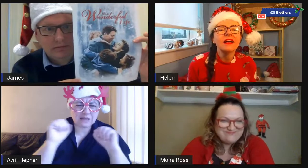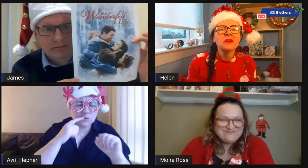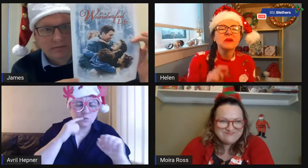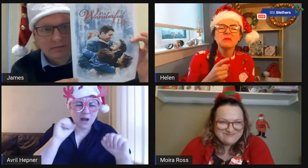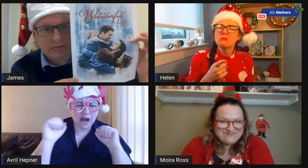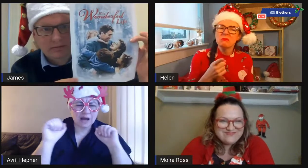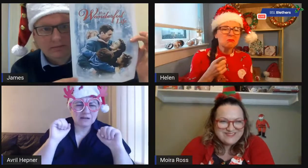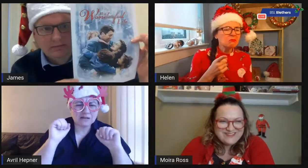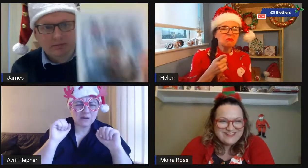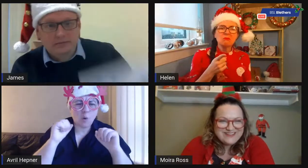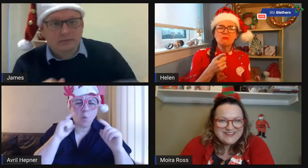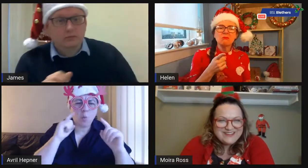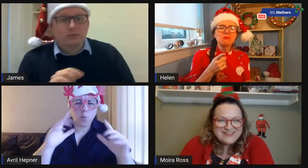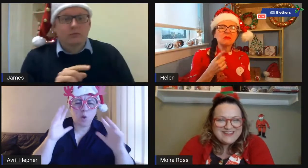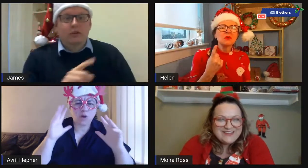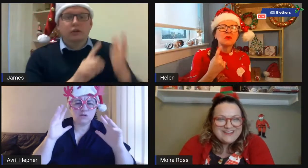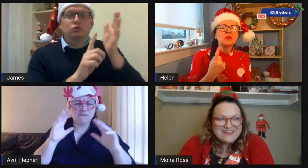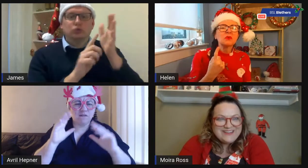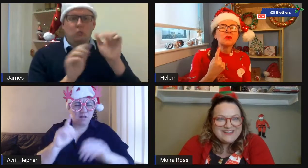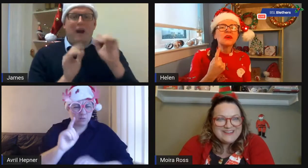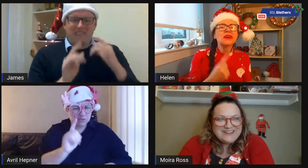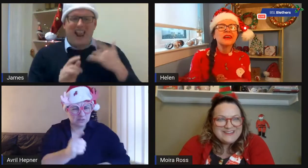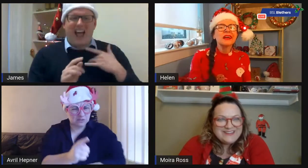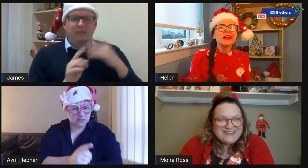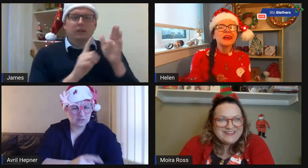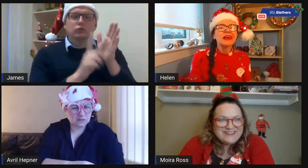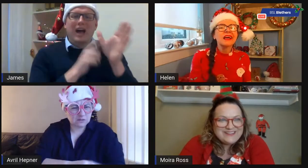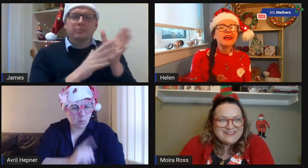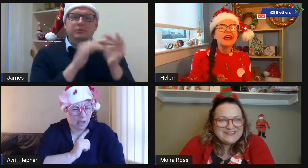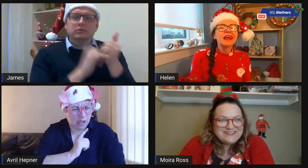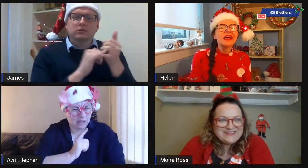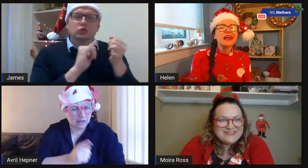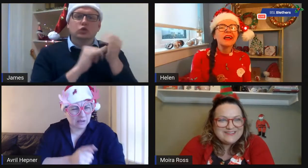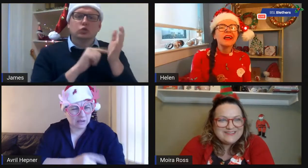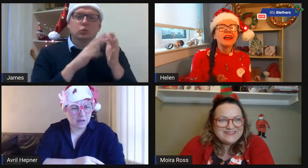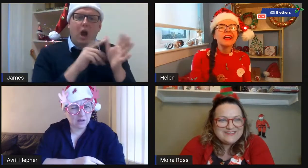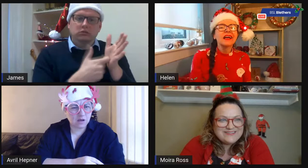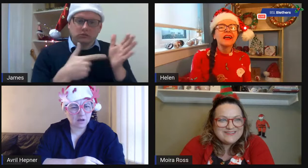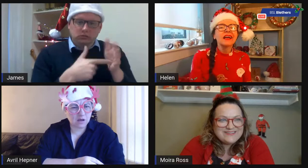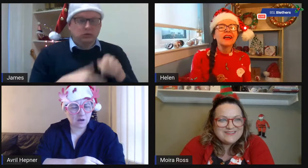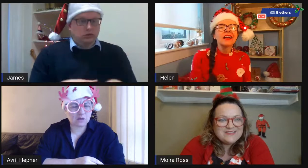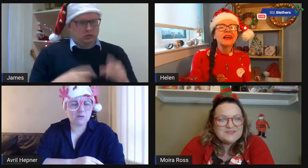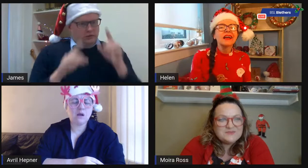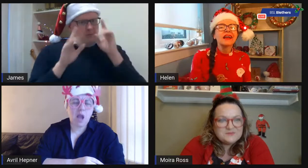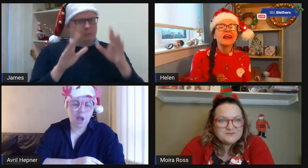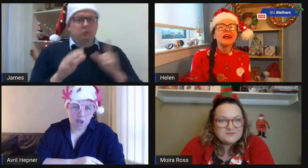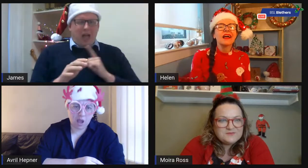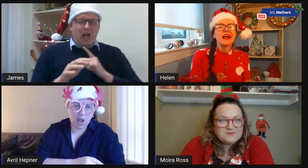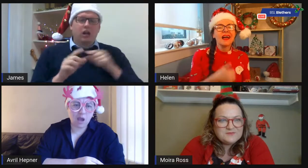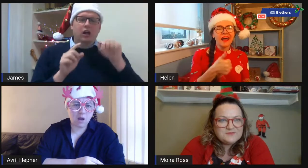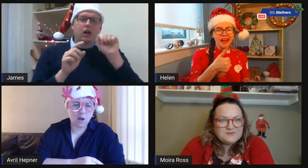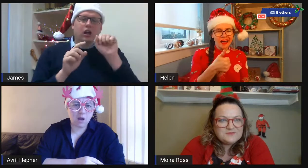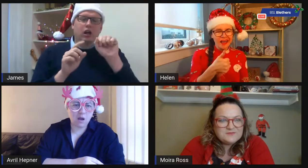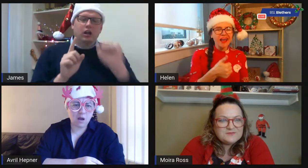Oh, Life. yes, I love that. It's a Wonderful Life. What's that, James? Why is that It's traditional? James Stewart.